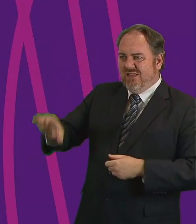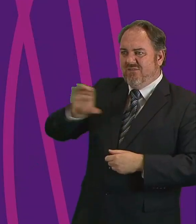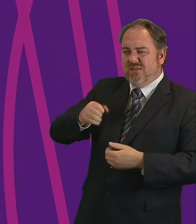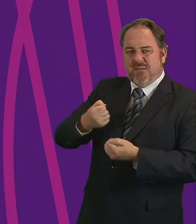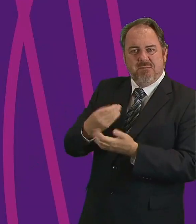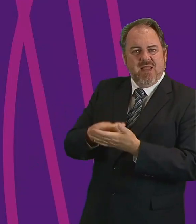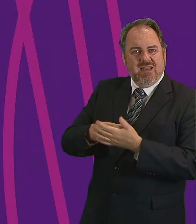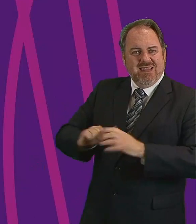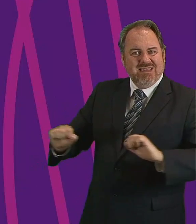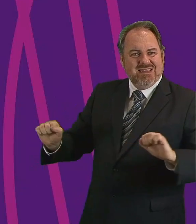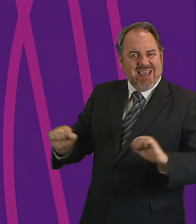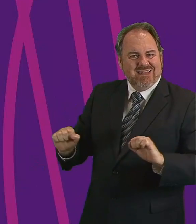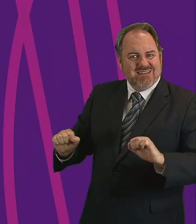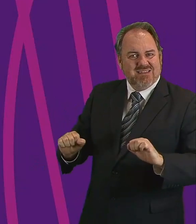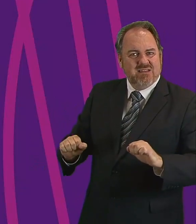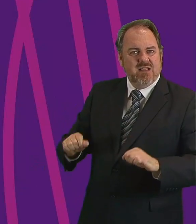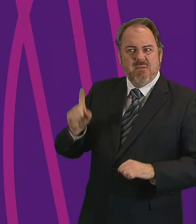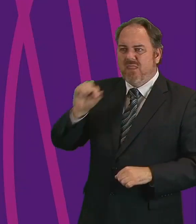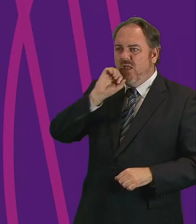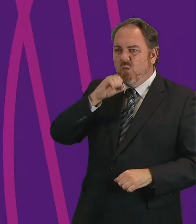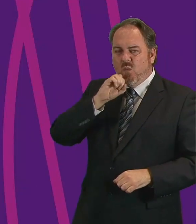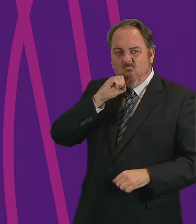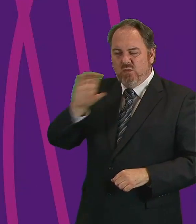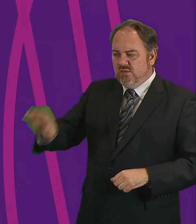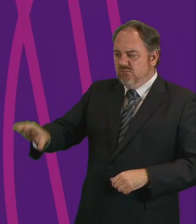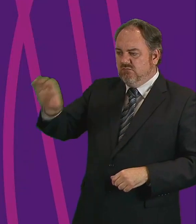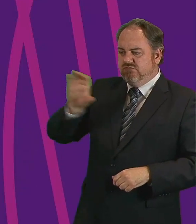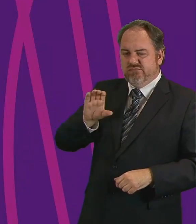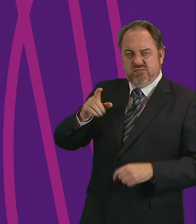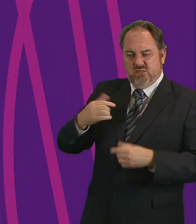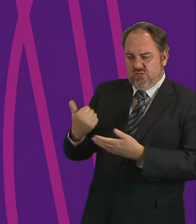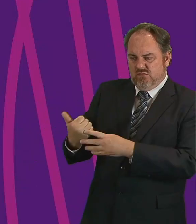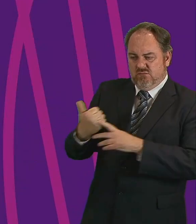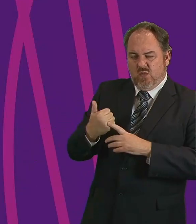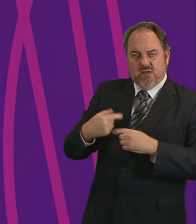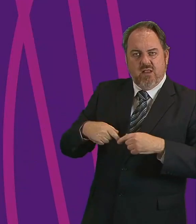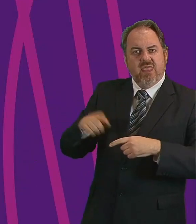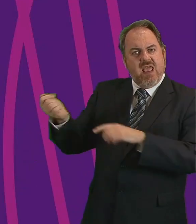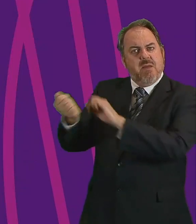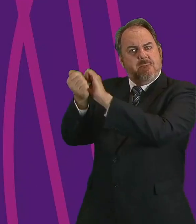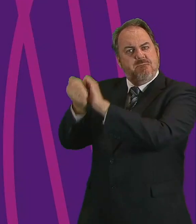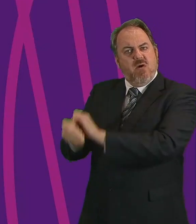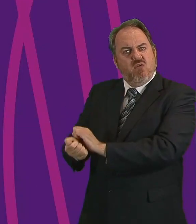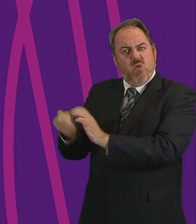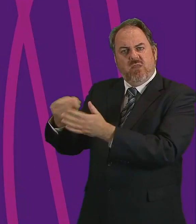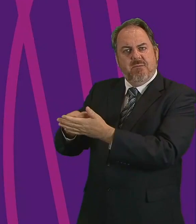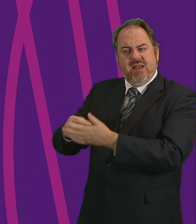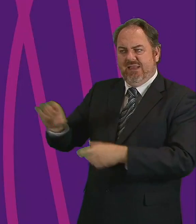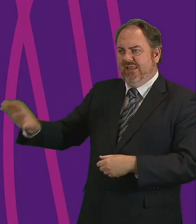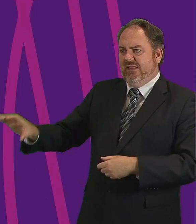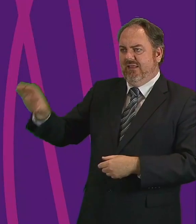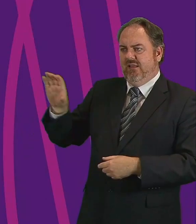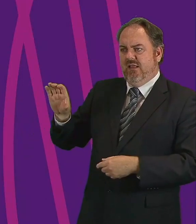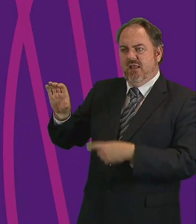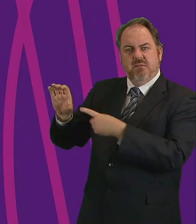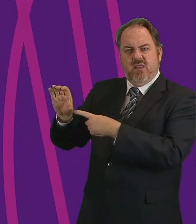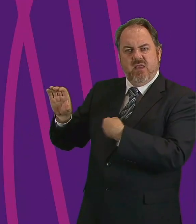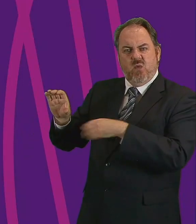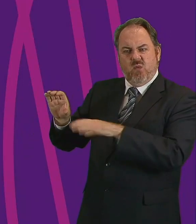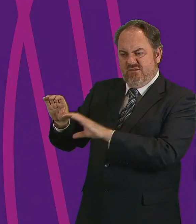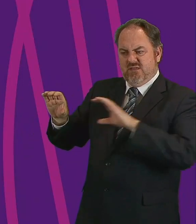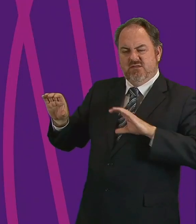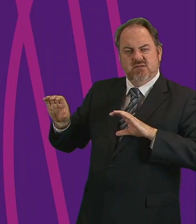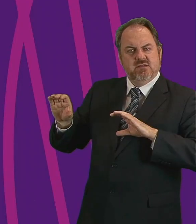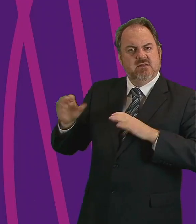they don't want to allocate any other financial resources that they have borrowed, then they must provide this Parliament with the powers to aid